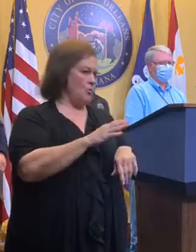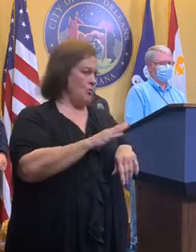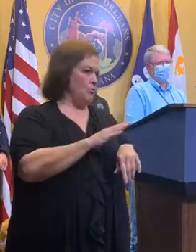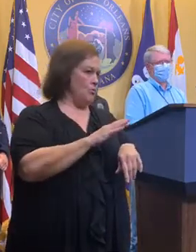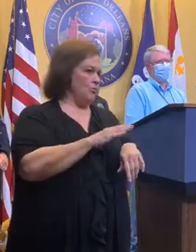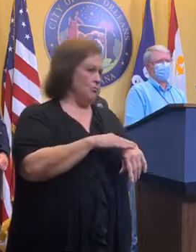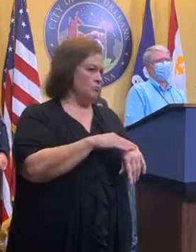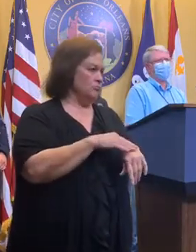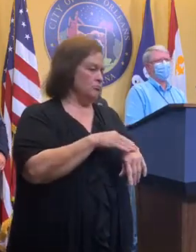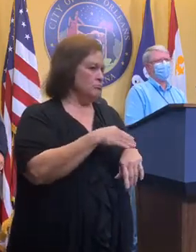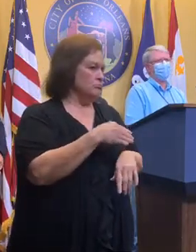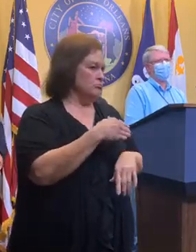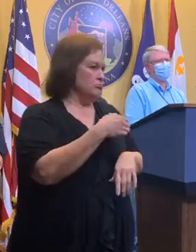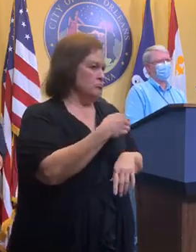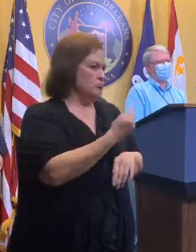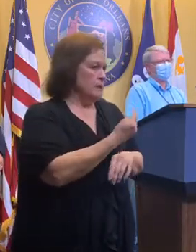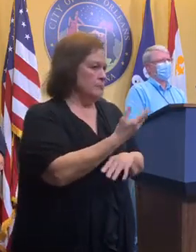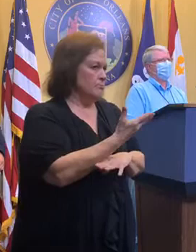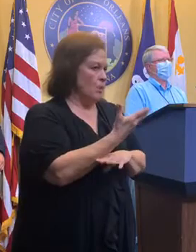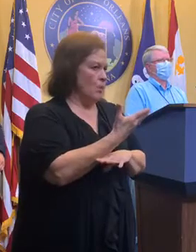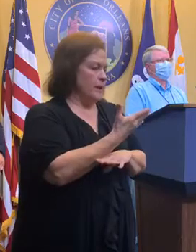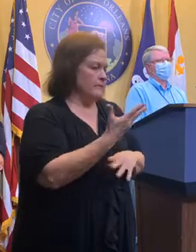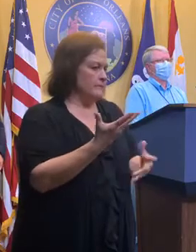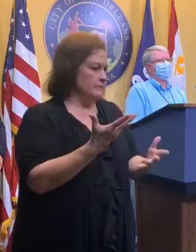running fine until that point in time.